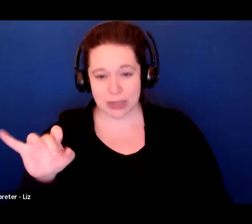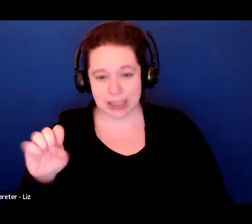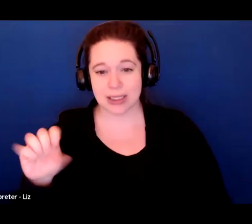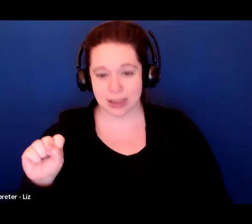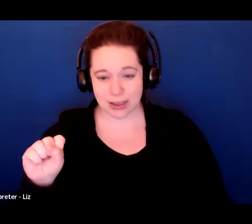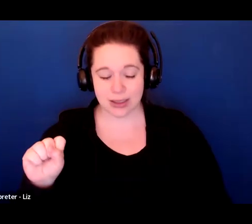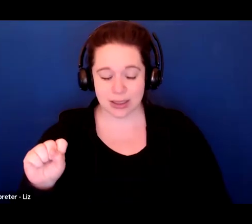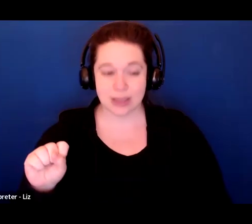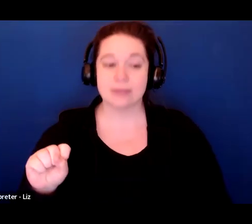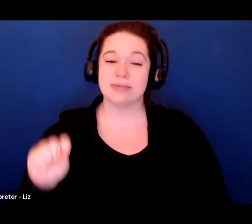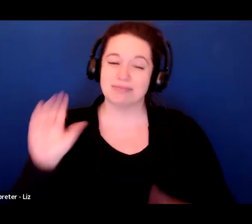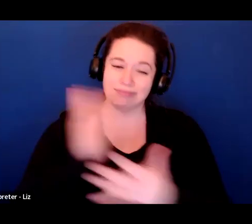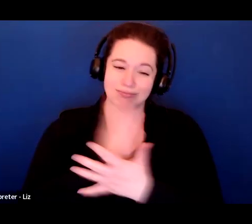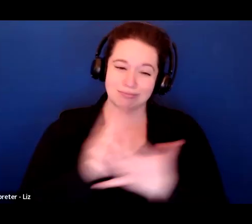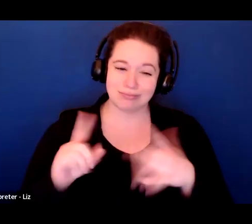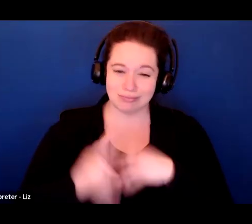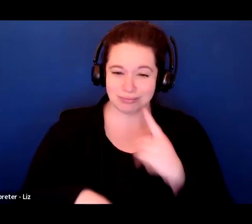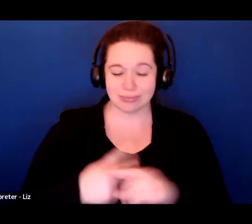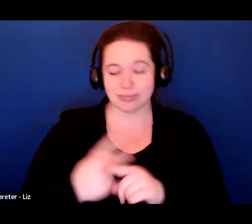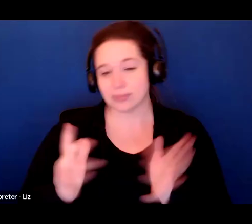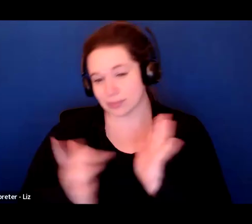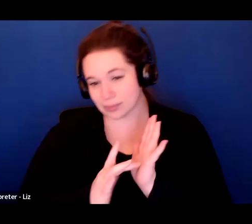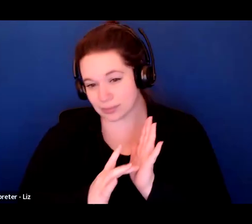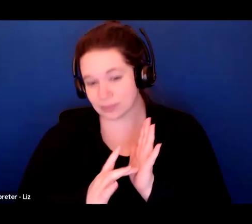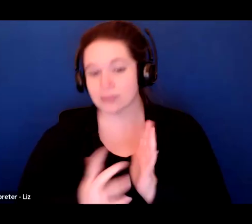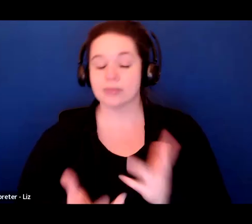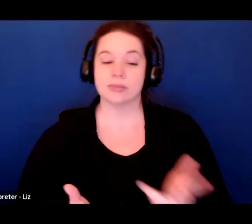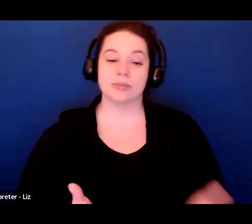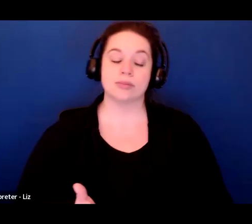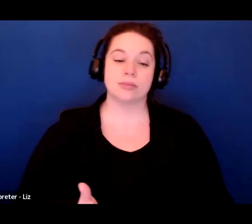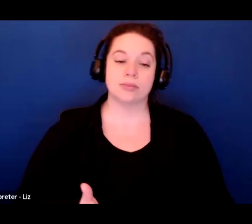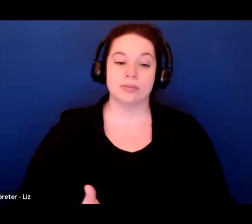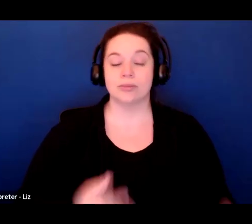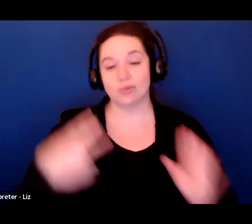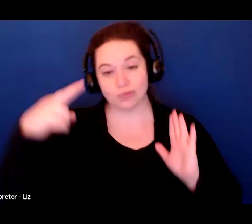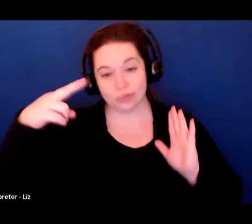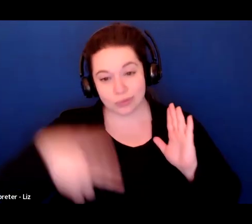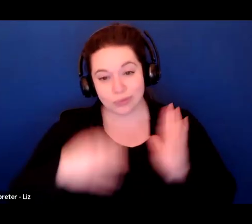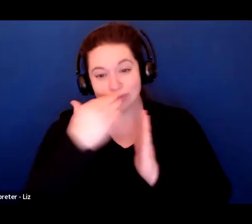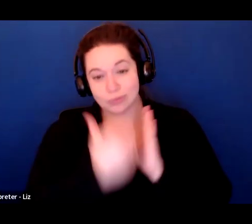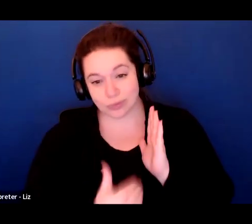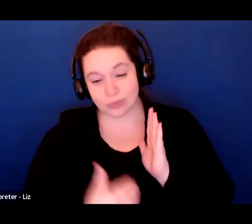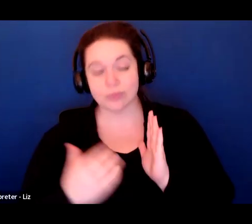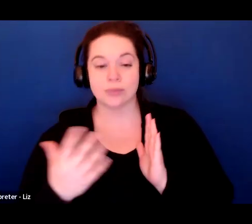there's all different kinds of medications. So you can look over the list of